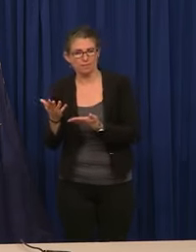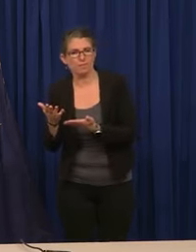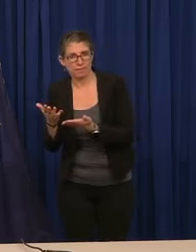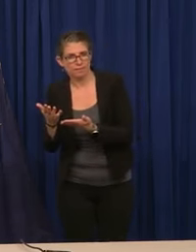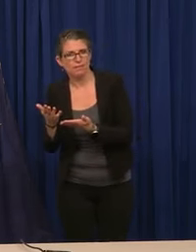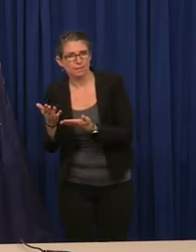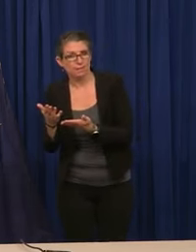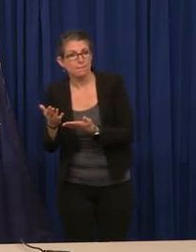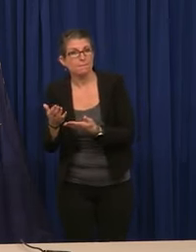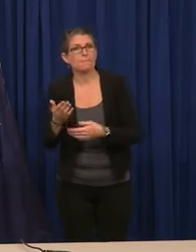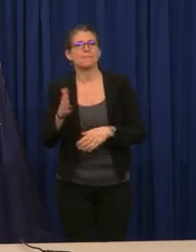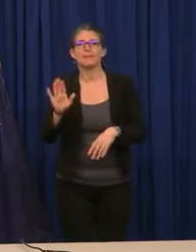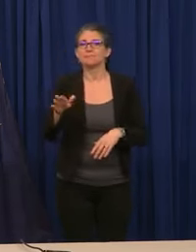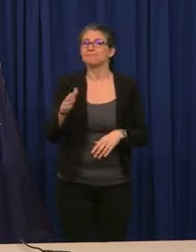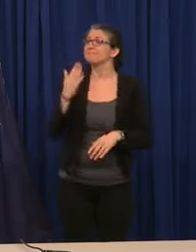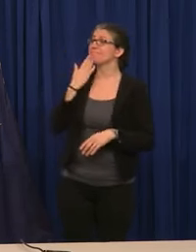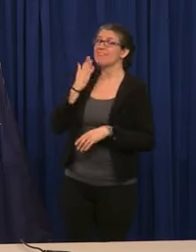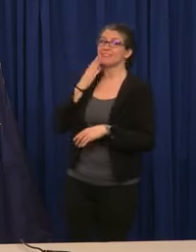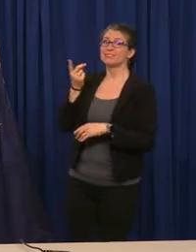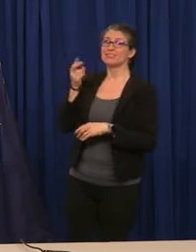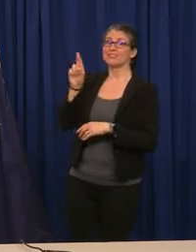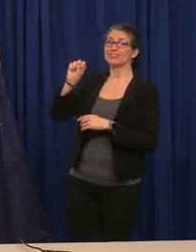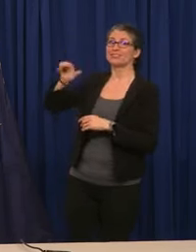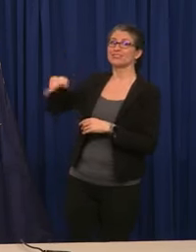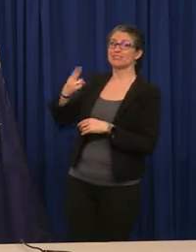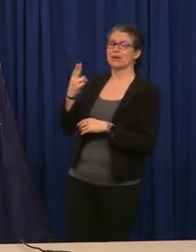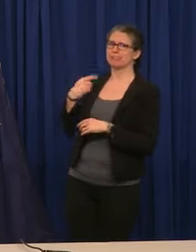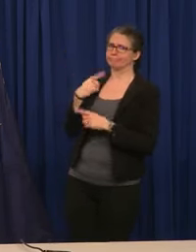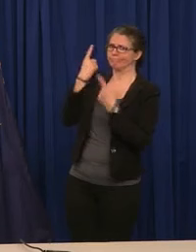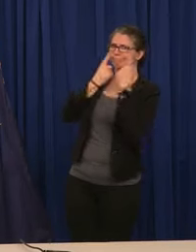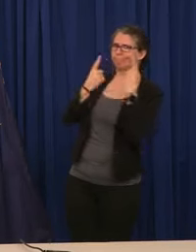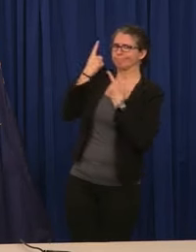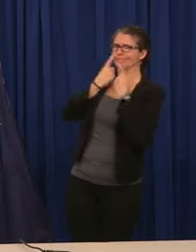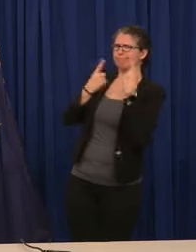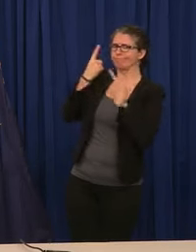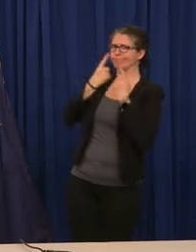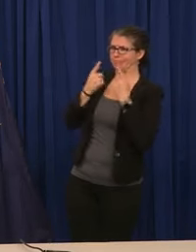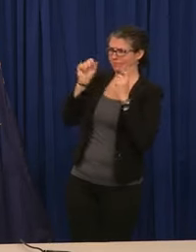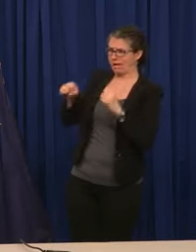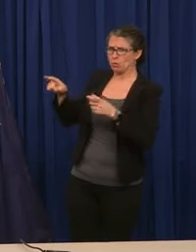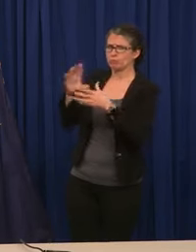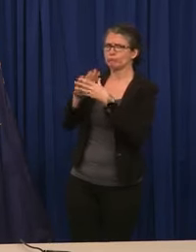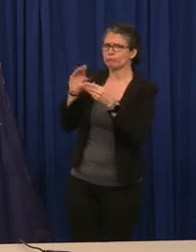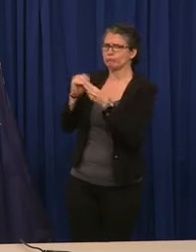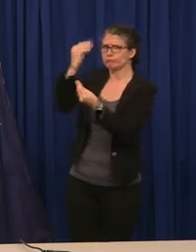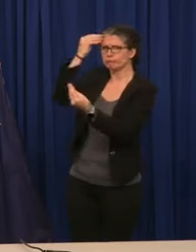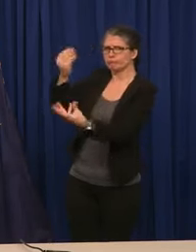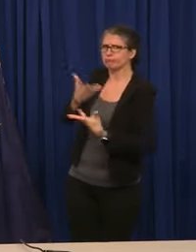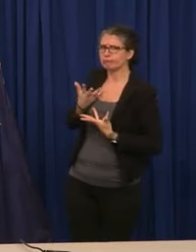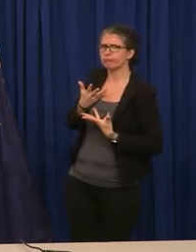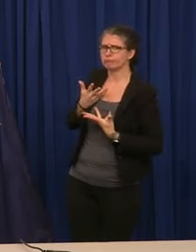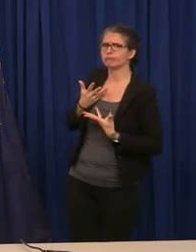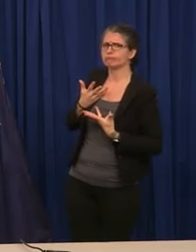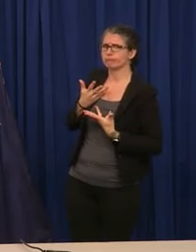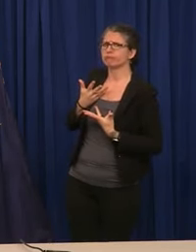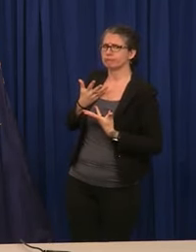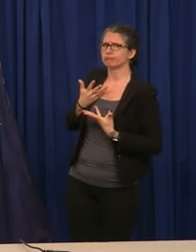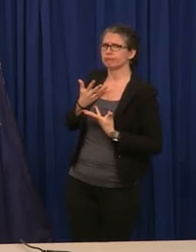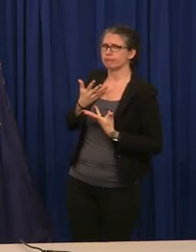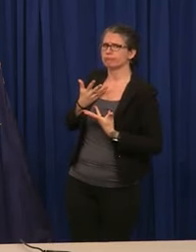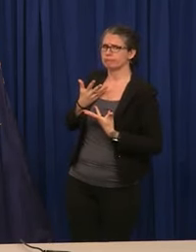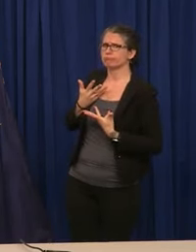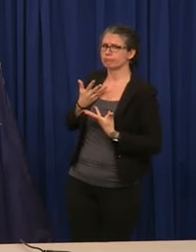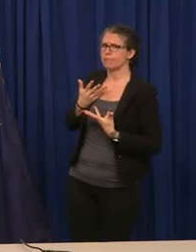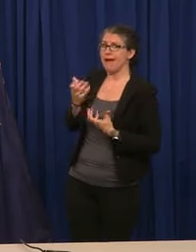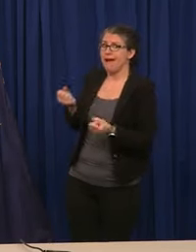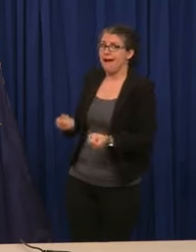Dr. Shah. I'm wondering if you can tell us, considering how many hospitals in Maine outsource some staffing to